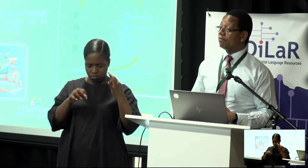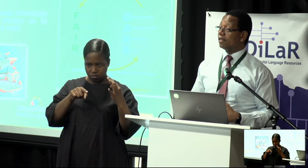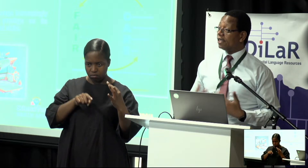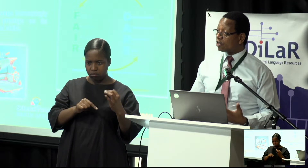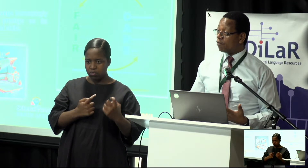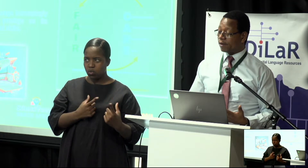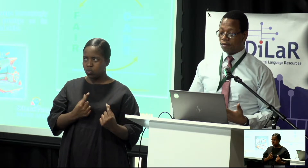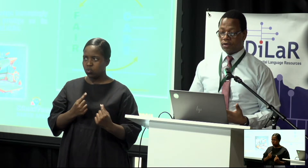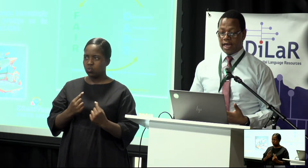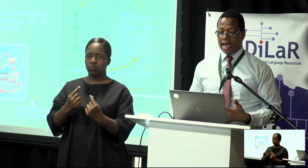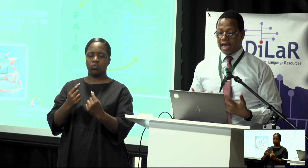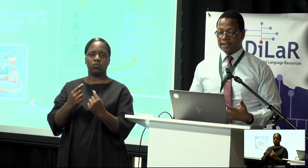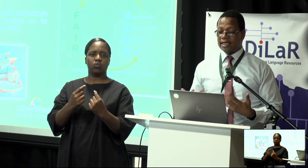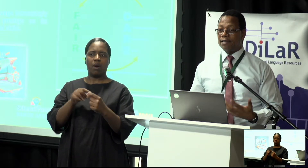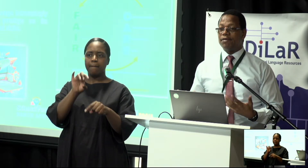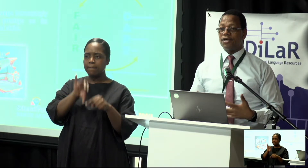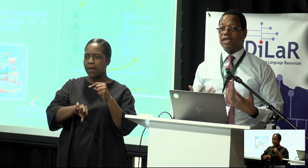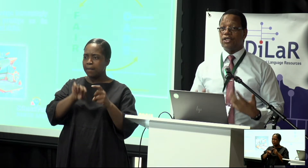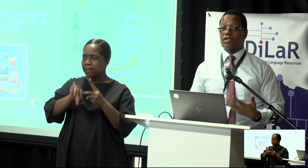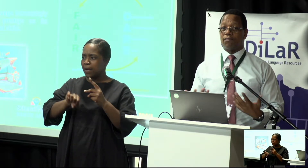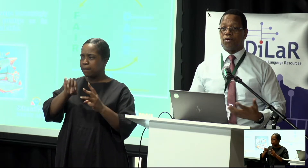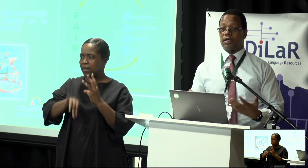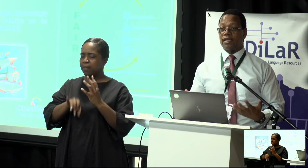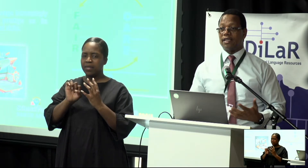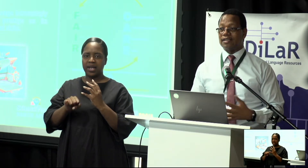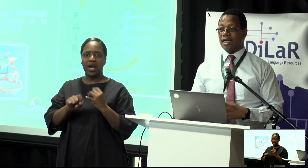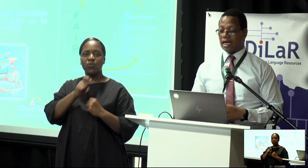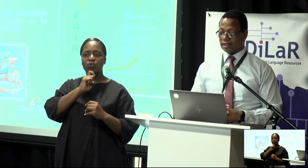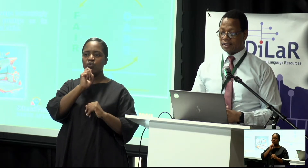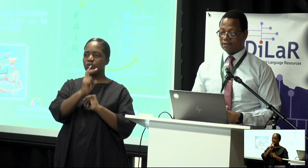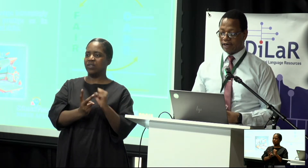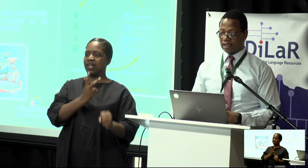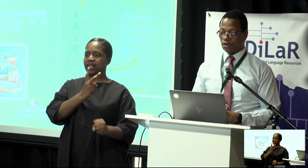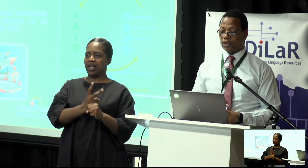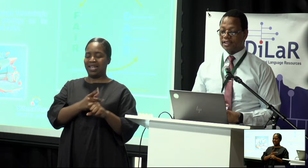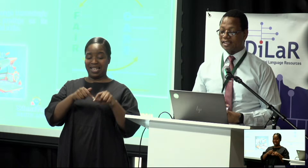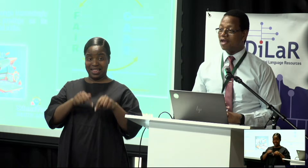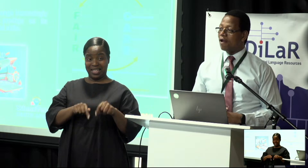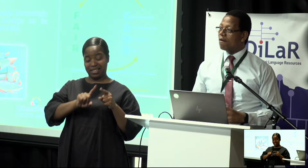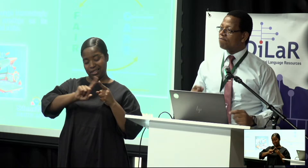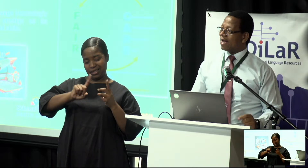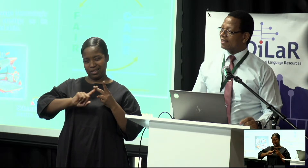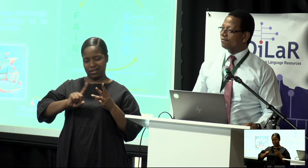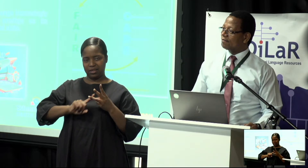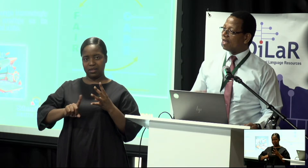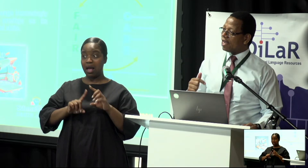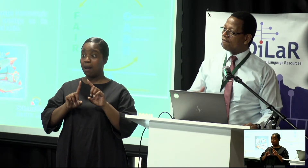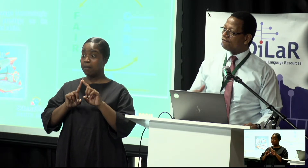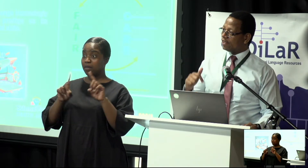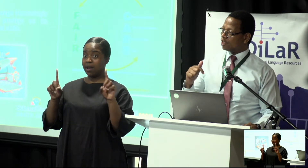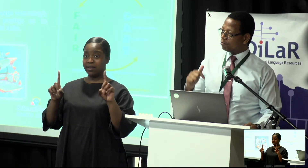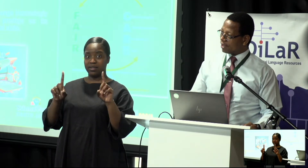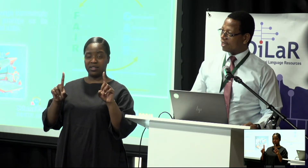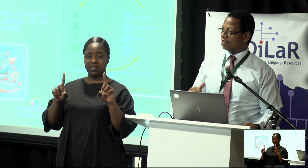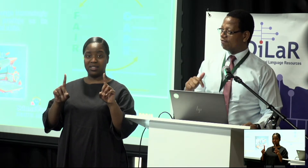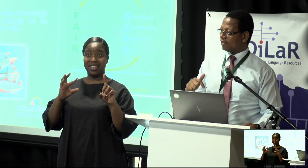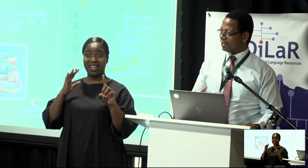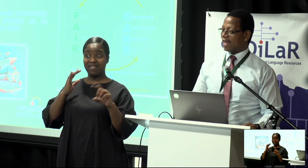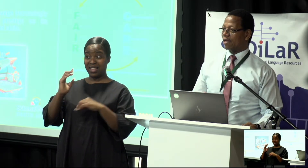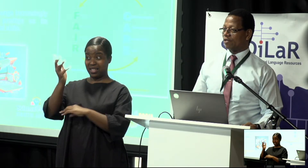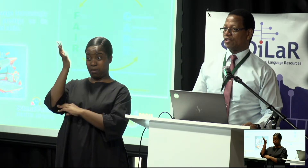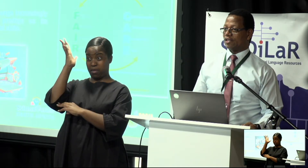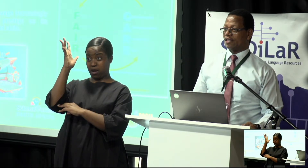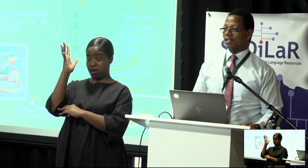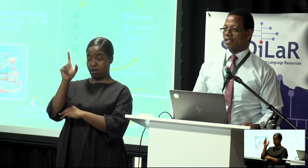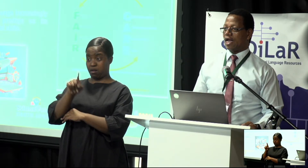accessible, can be interoperable, and can be reusable in these various contexts. But if the speakers of